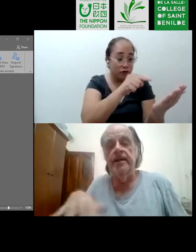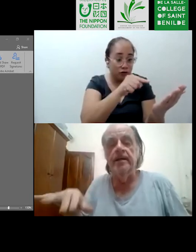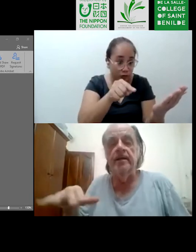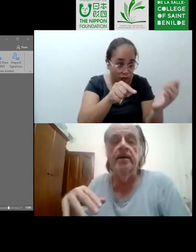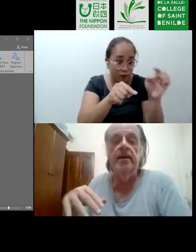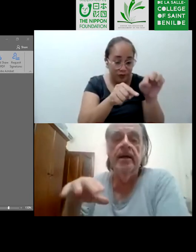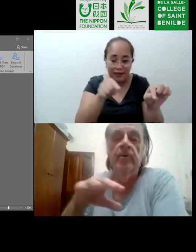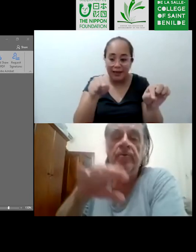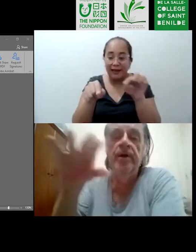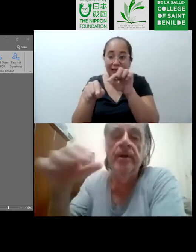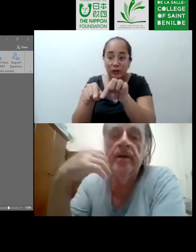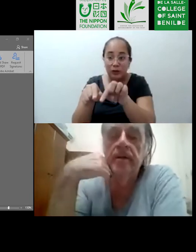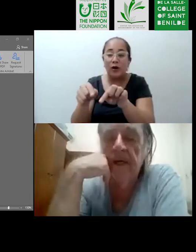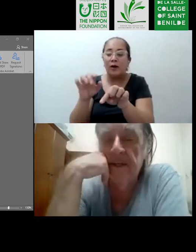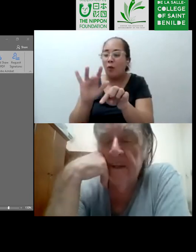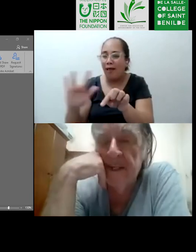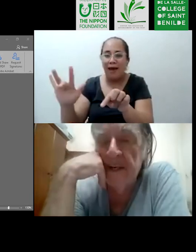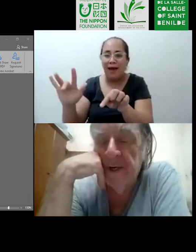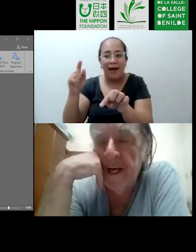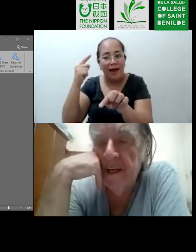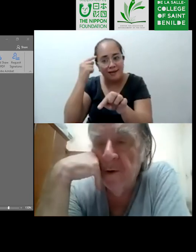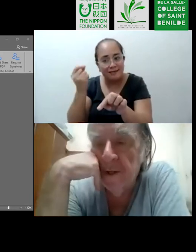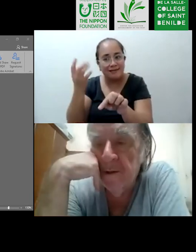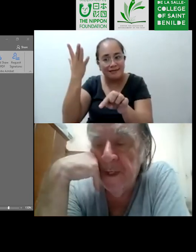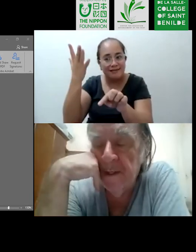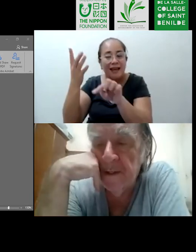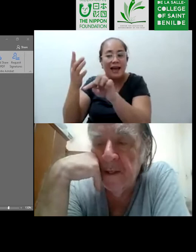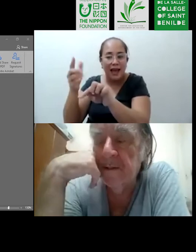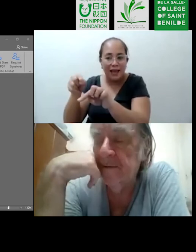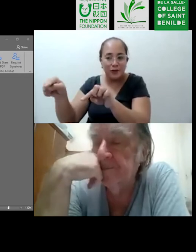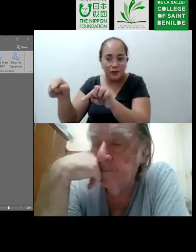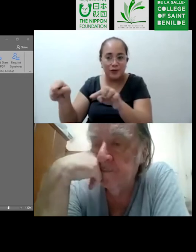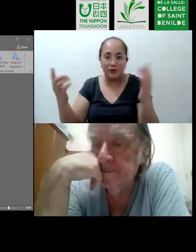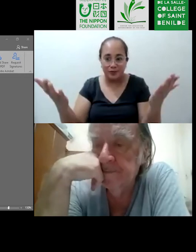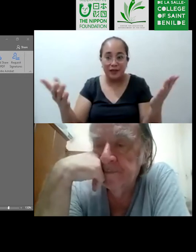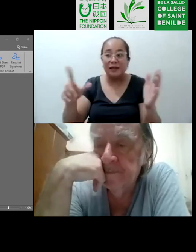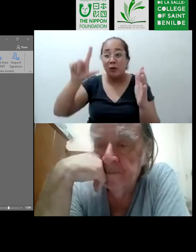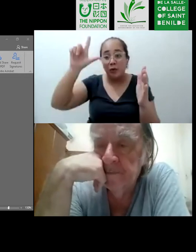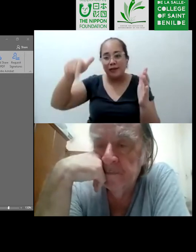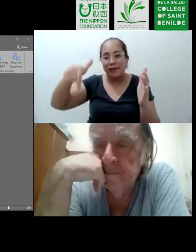in the data, and we put it in a separate category to be discussed.